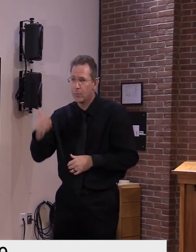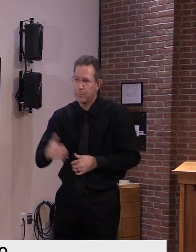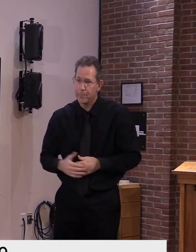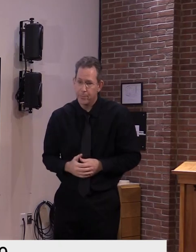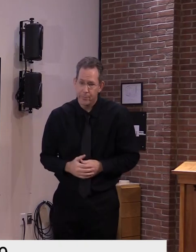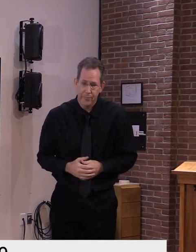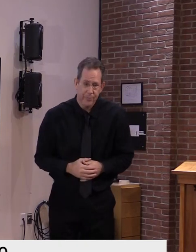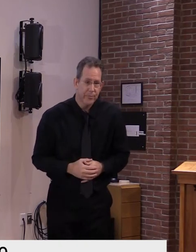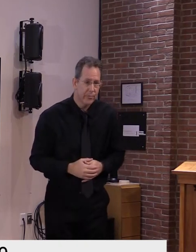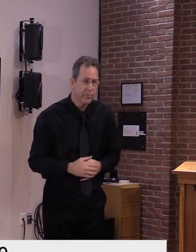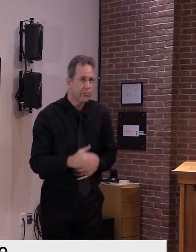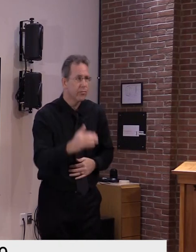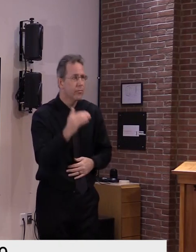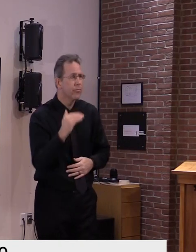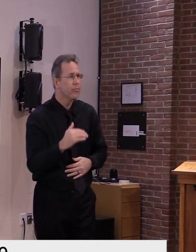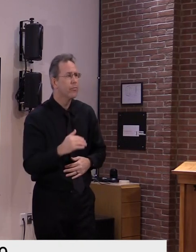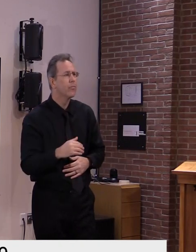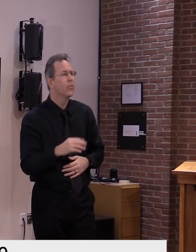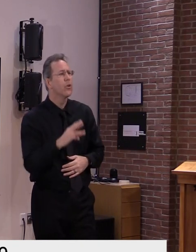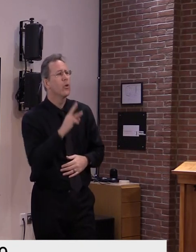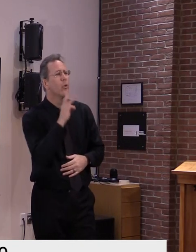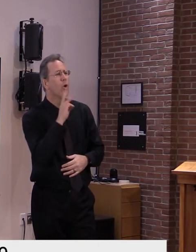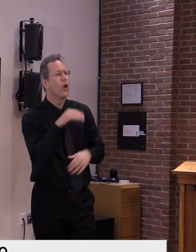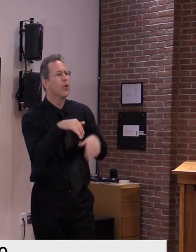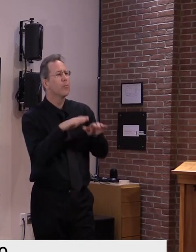Lisa, the Waterbury Roundabout.